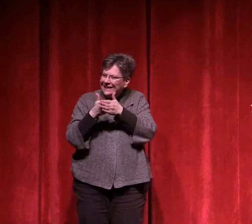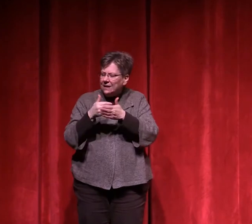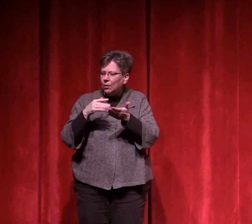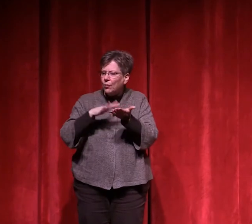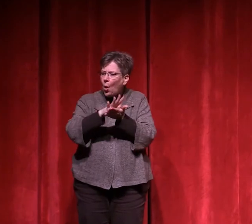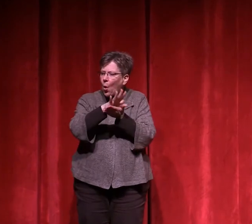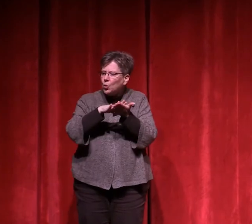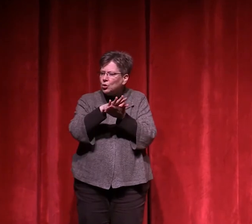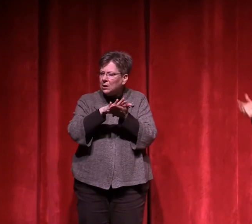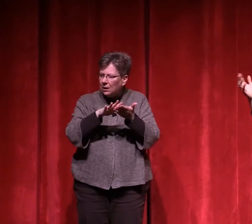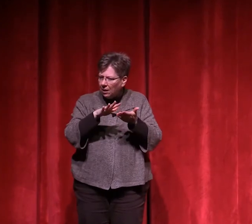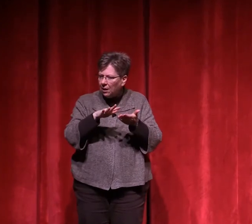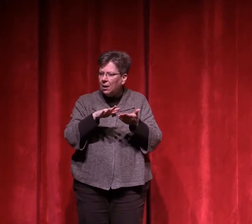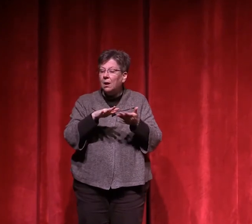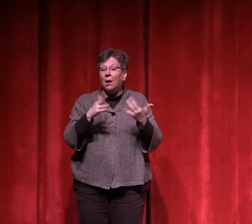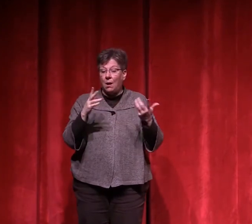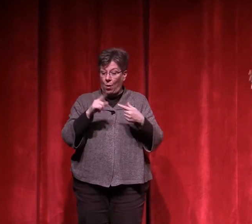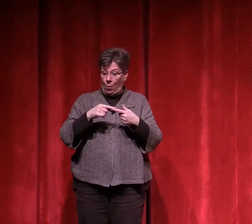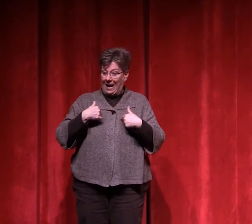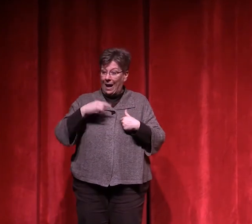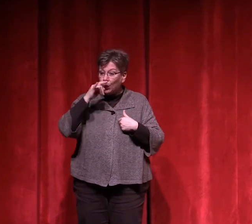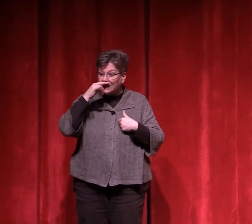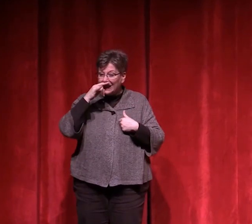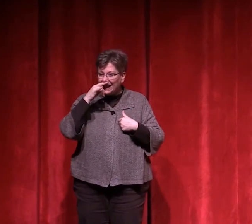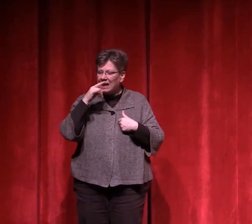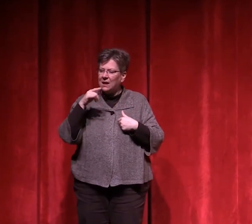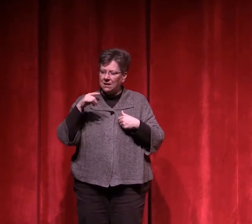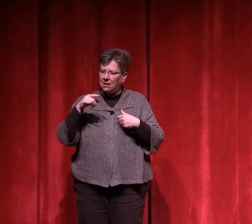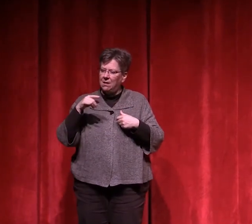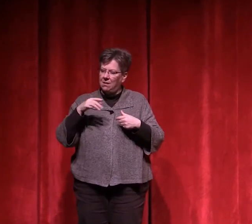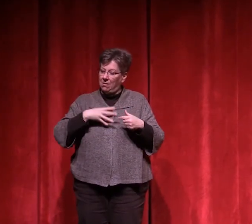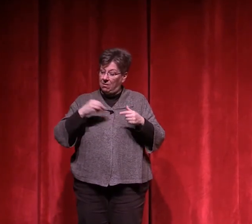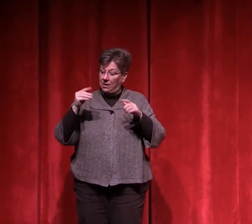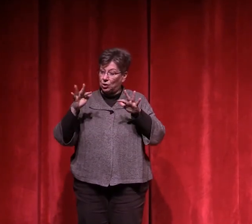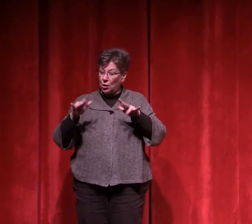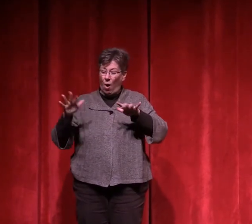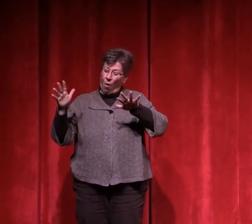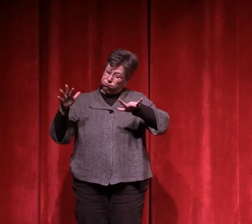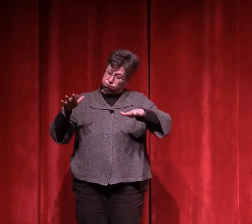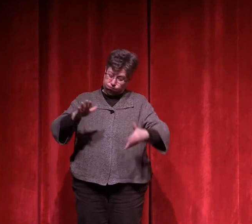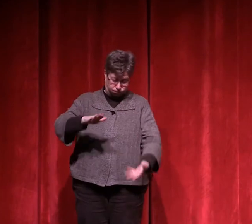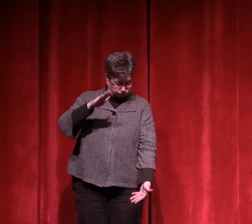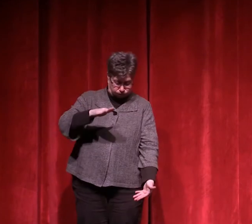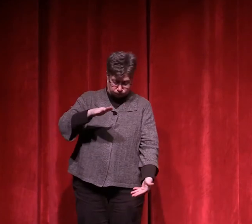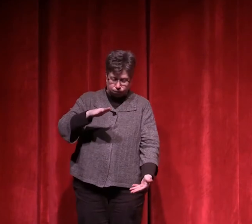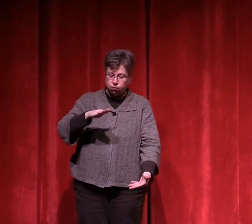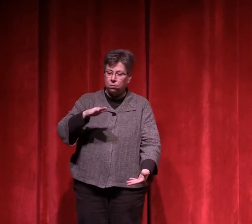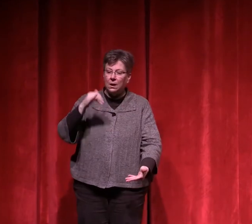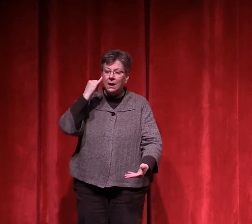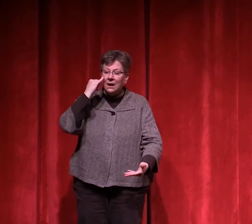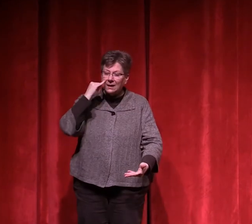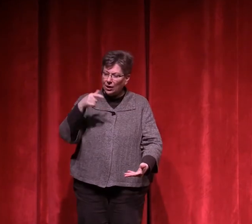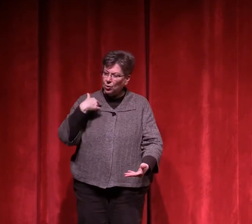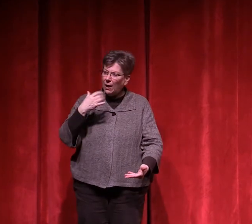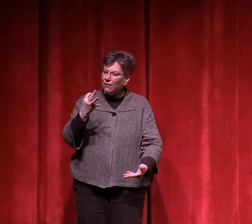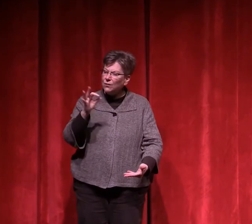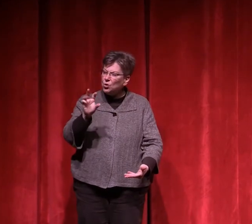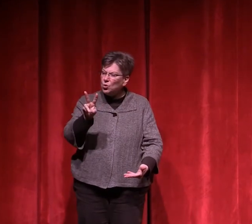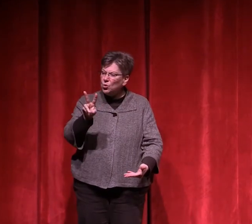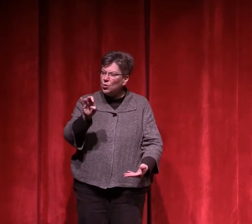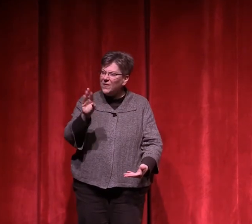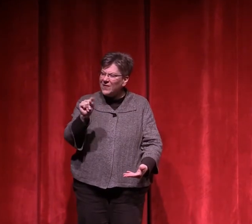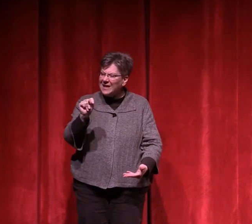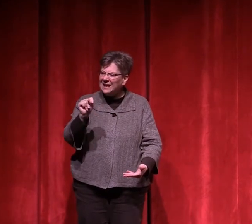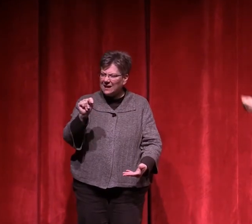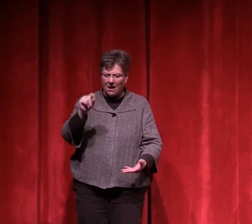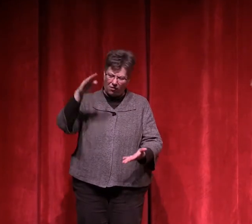it's really dense, right? So when I was a kid and we get a big dump of snow, it's like your car is ensconced in 2 feet of cheesecake,